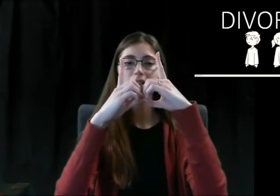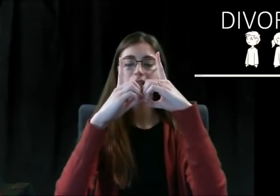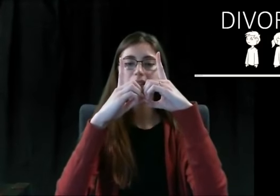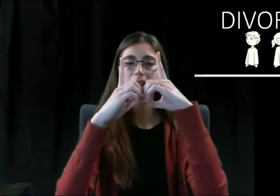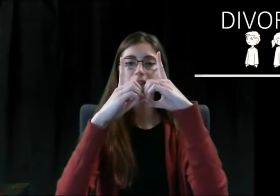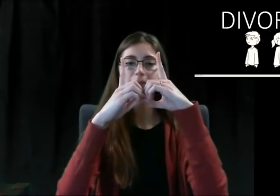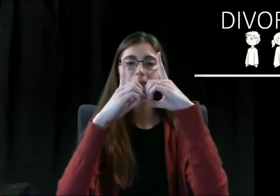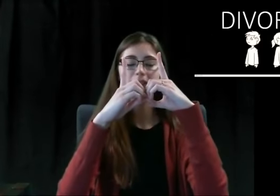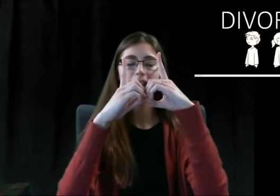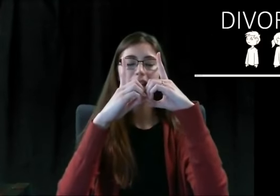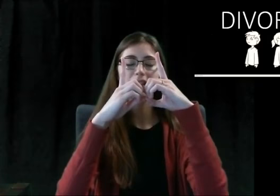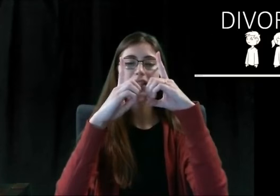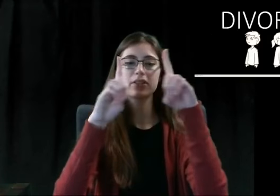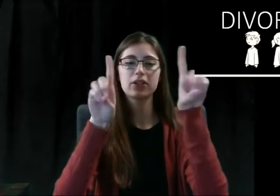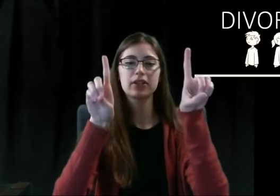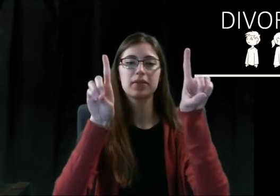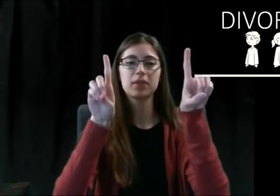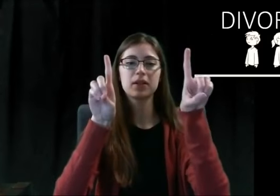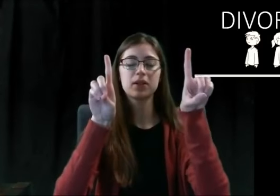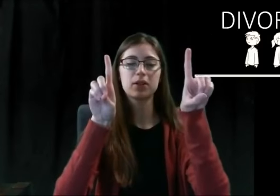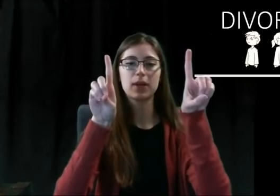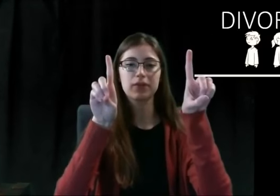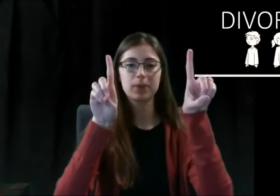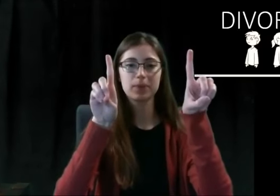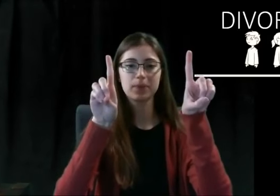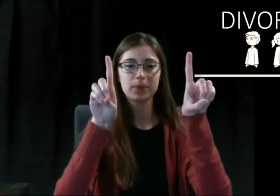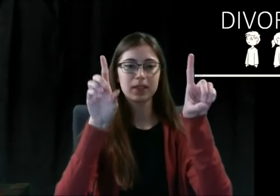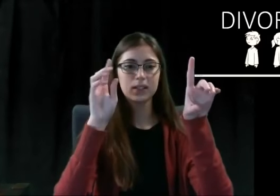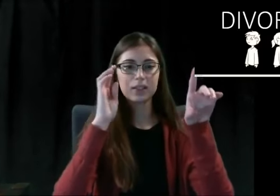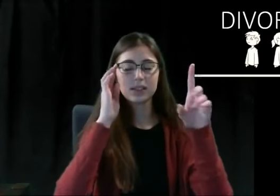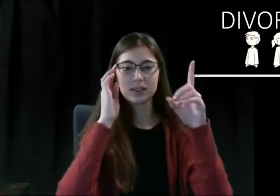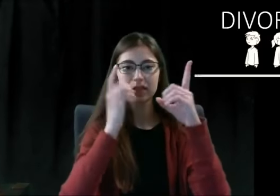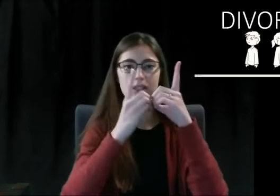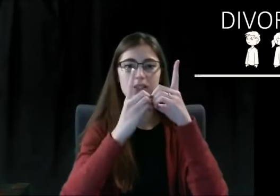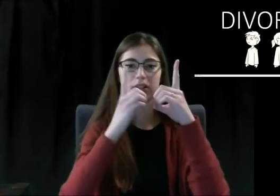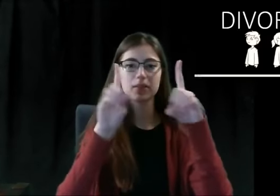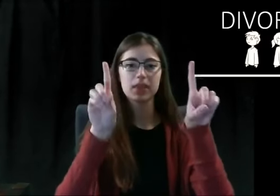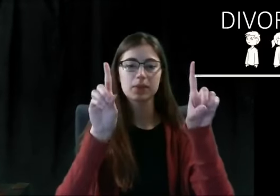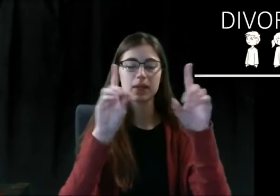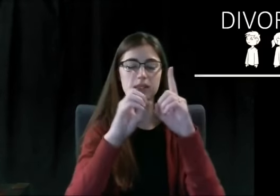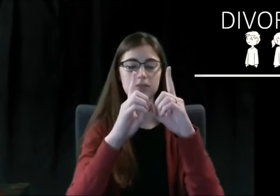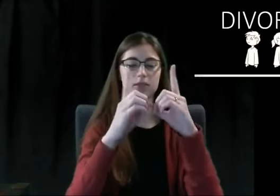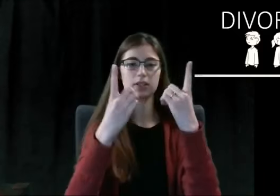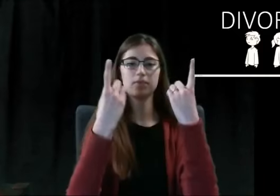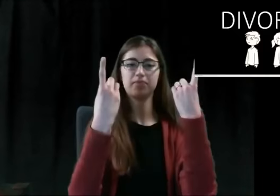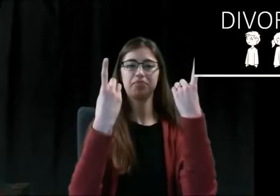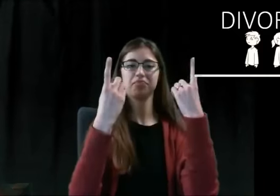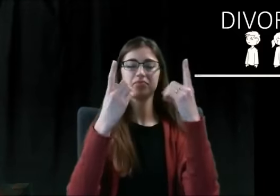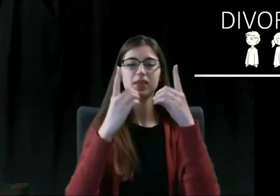together and then turn them away from you. So you're going to turn them this way. So don't turn them like that.